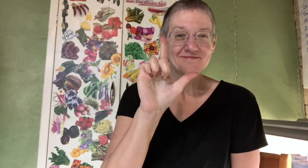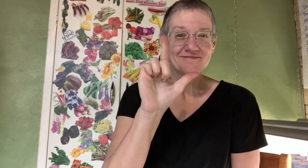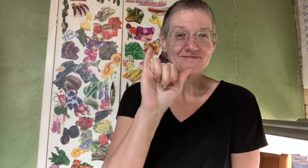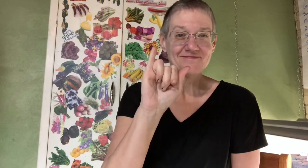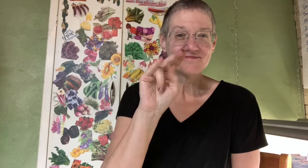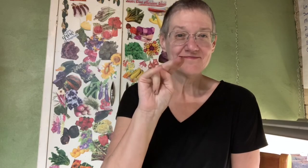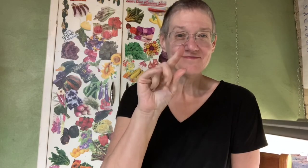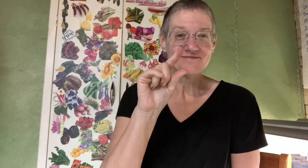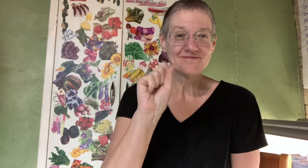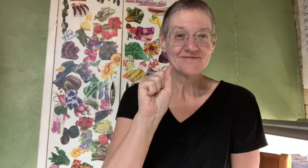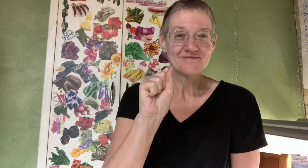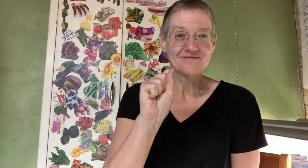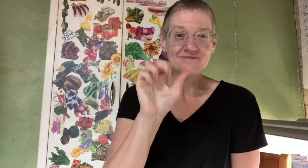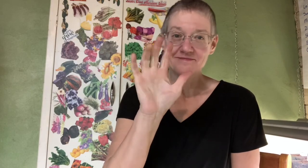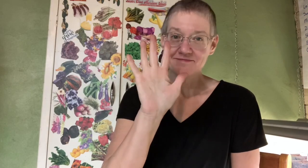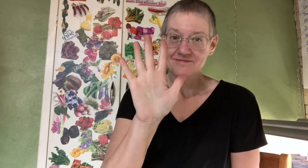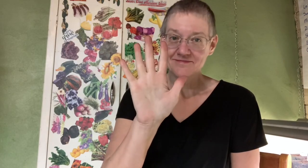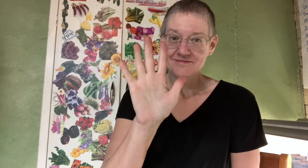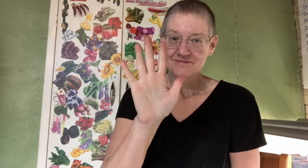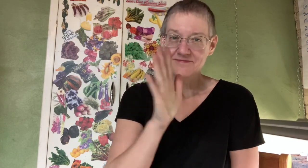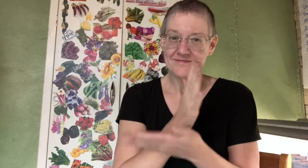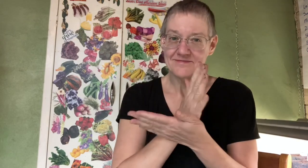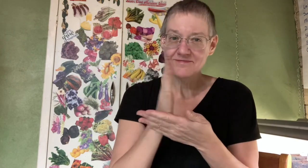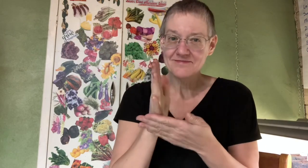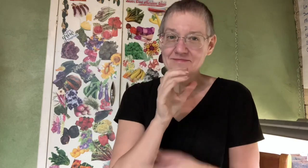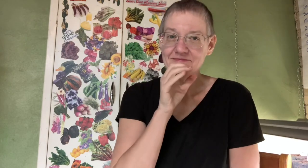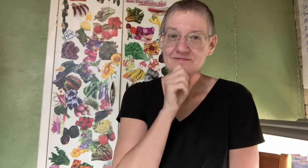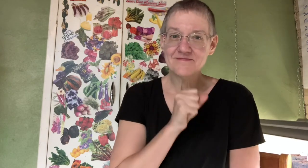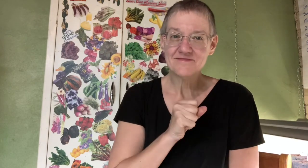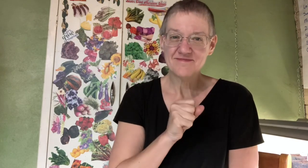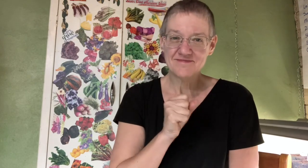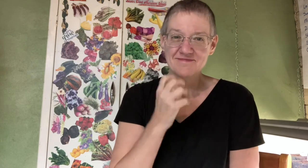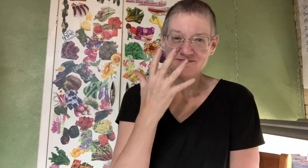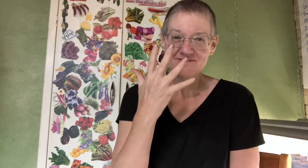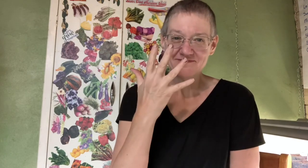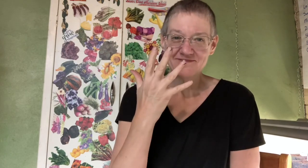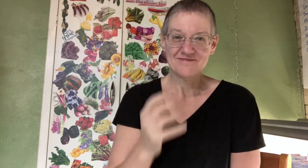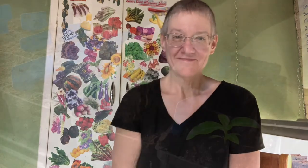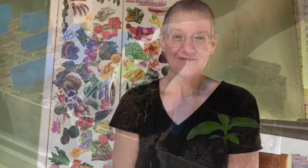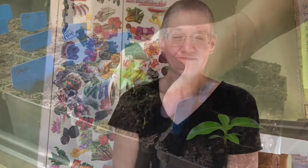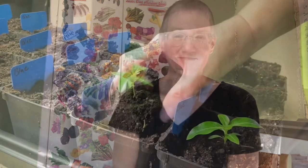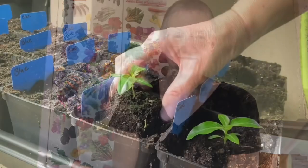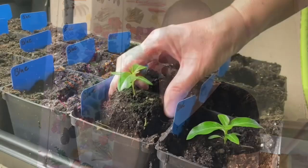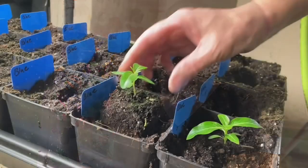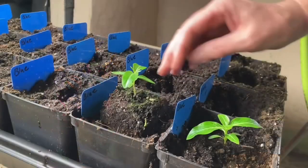These seedlings are 5 weeks old.